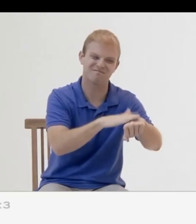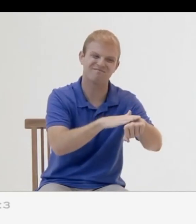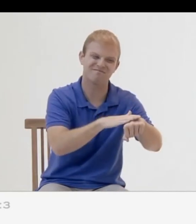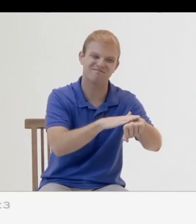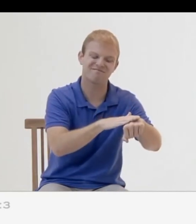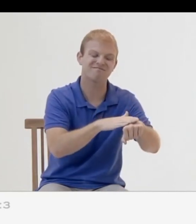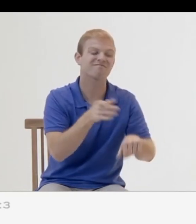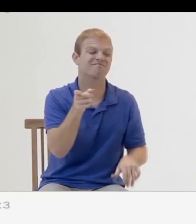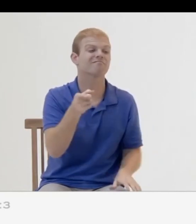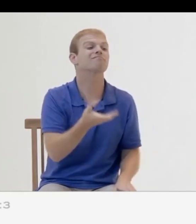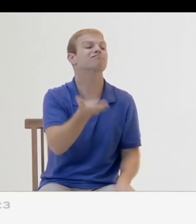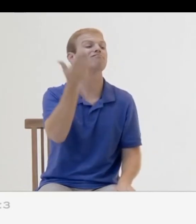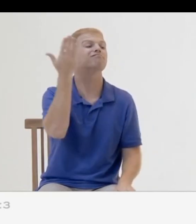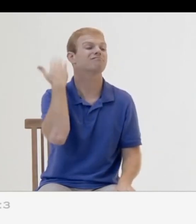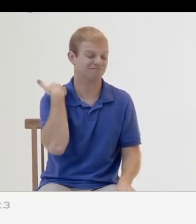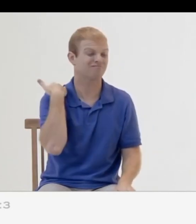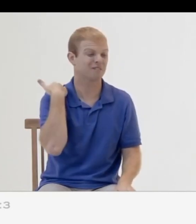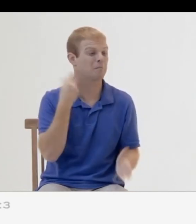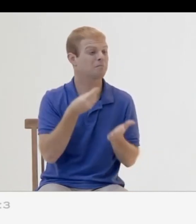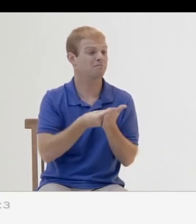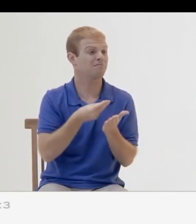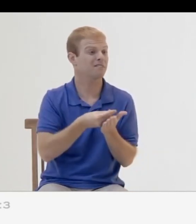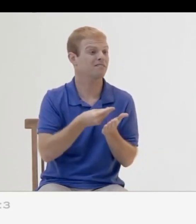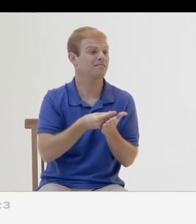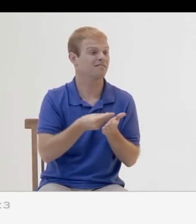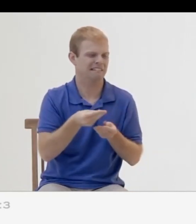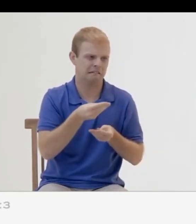I can think of someone else. Oh, I think of one other warning.